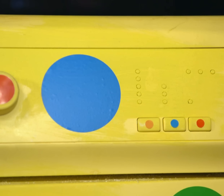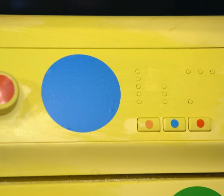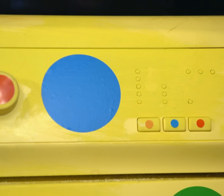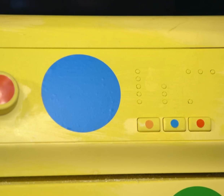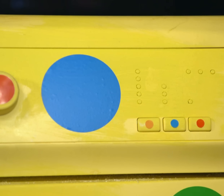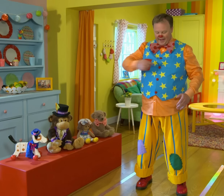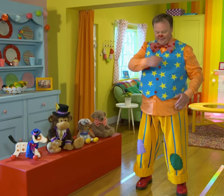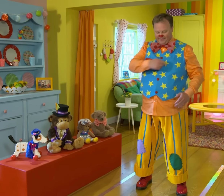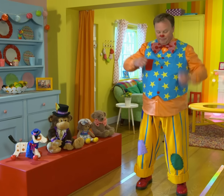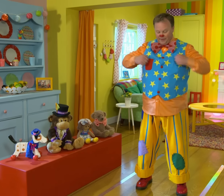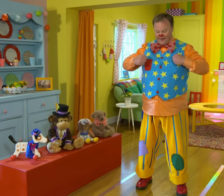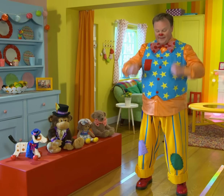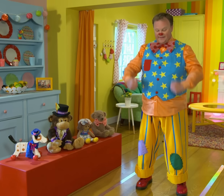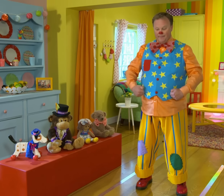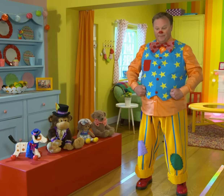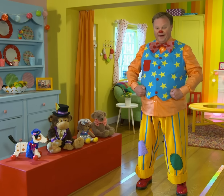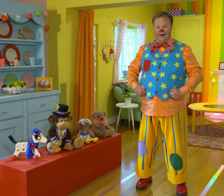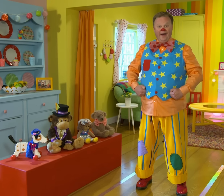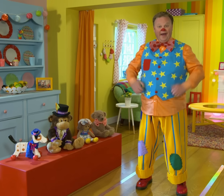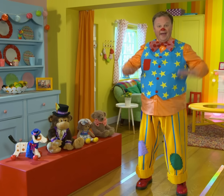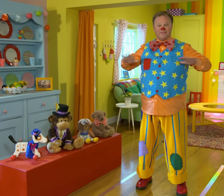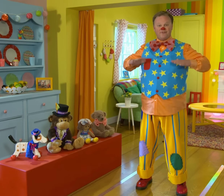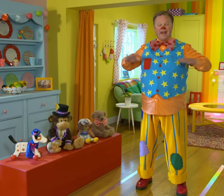Woohoo! My spotty jumper is ready.